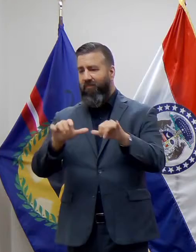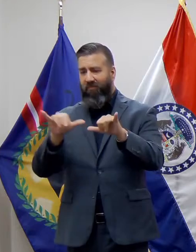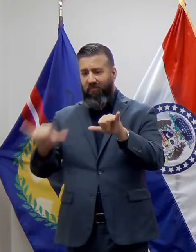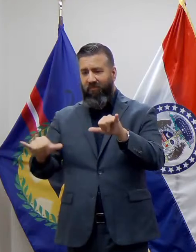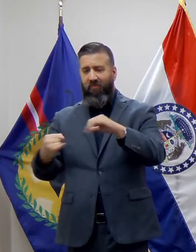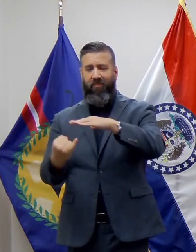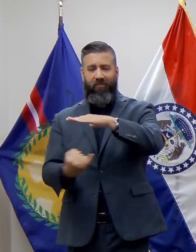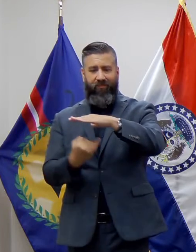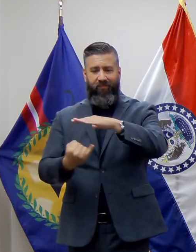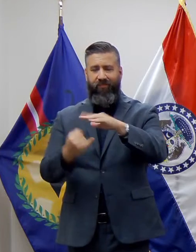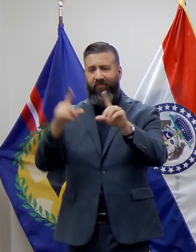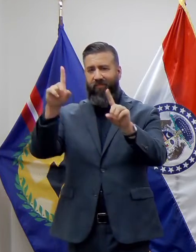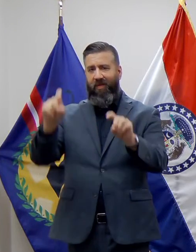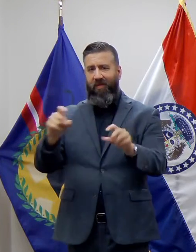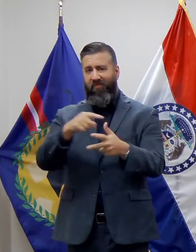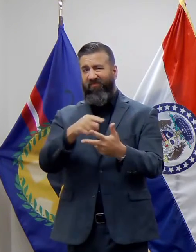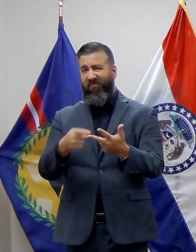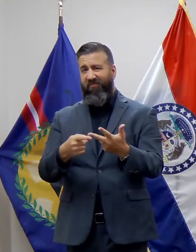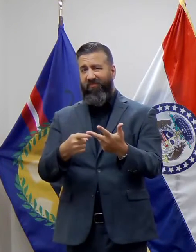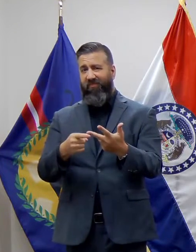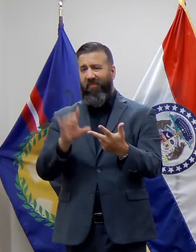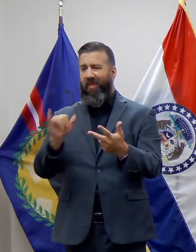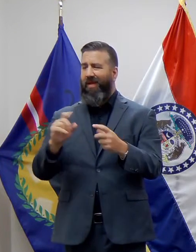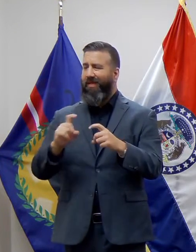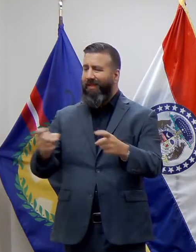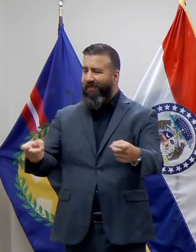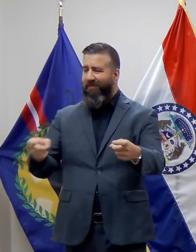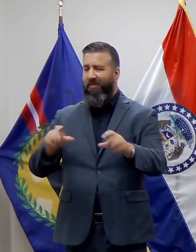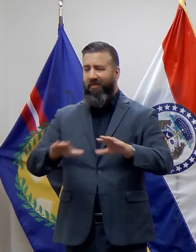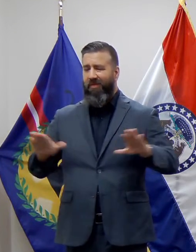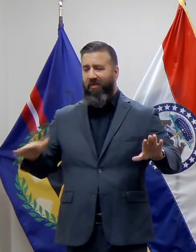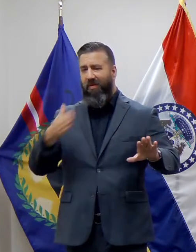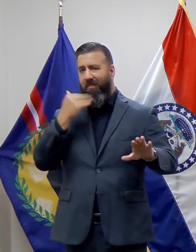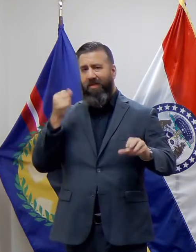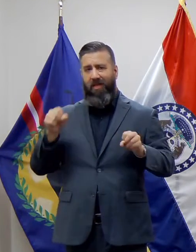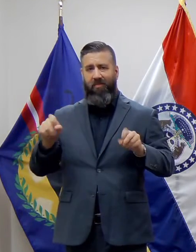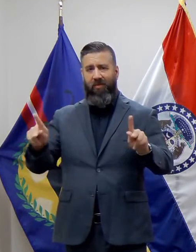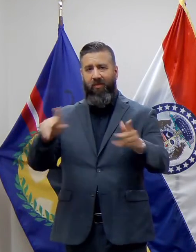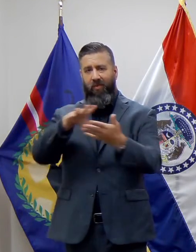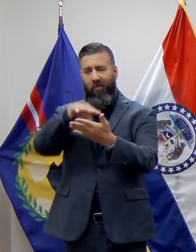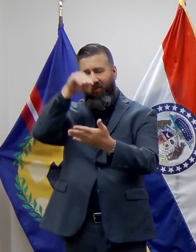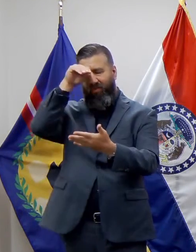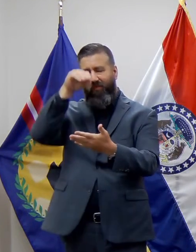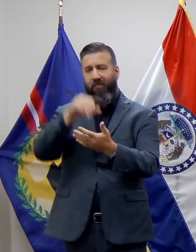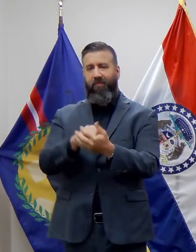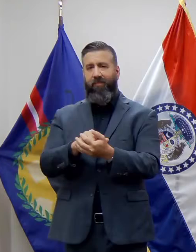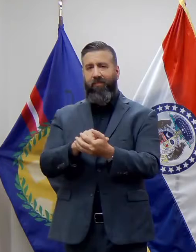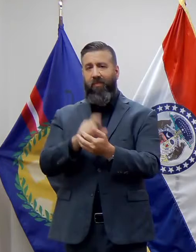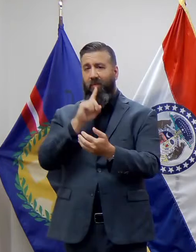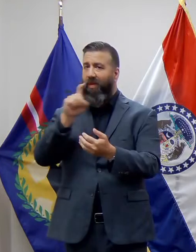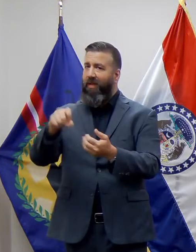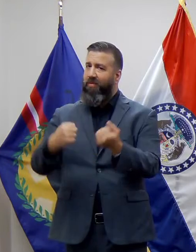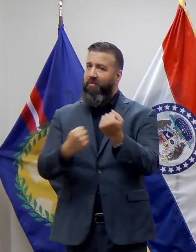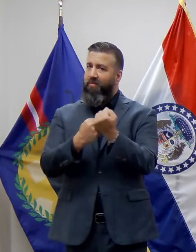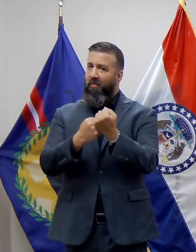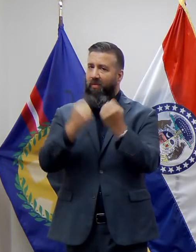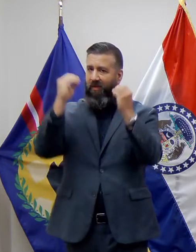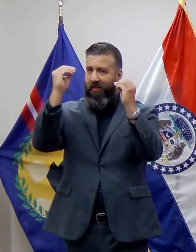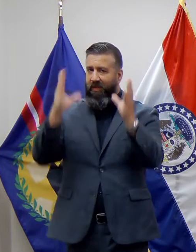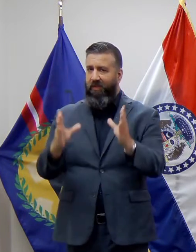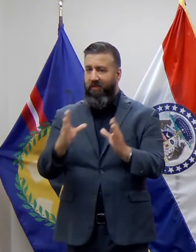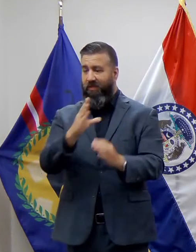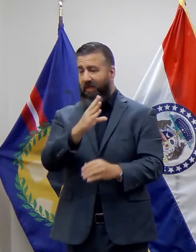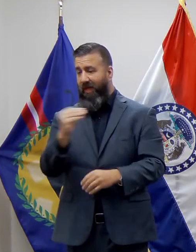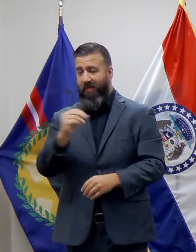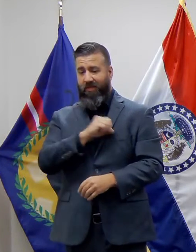that is really what gives our kids the best chance at in-classroom learning this fall. We really need to support our teachers and our staff